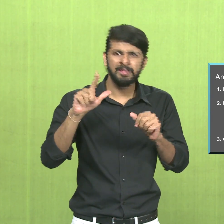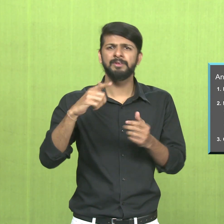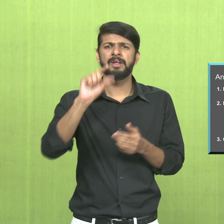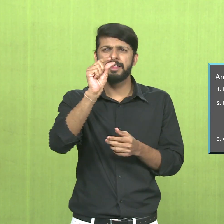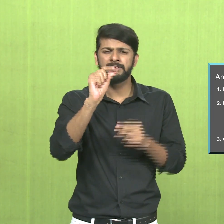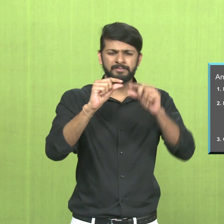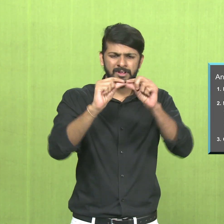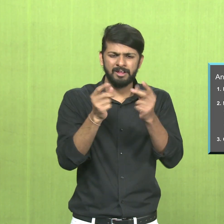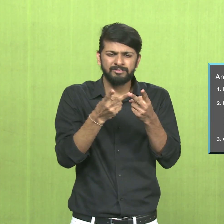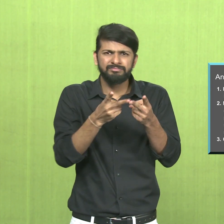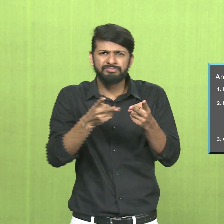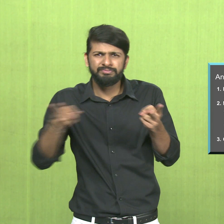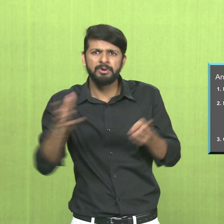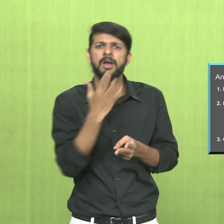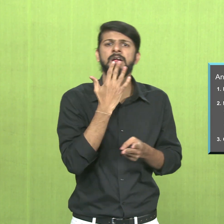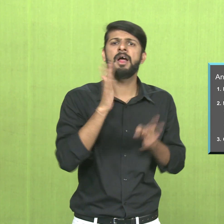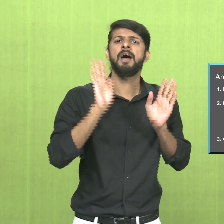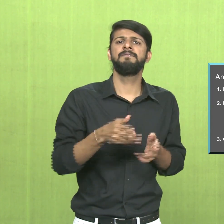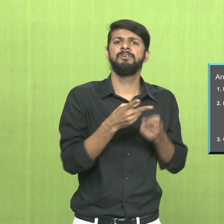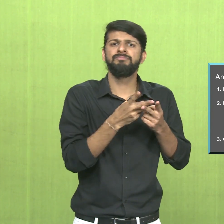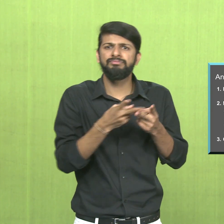different kind of lentils,